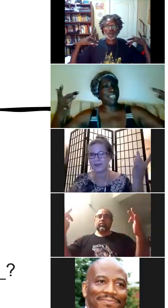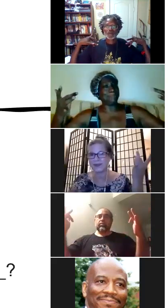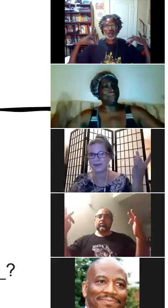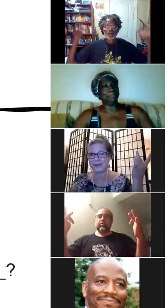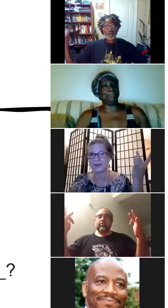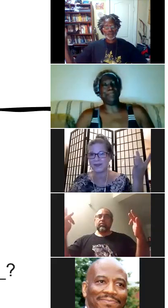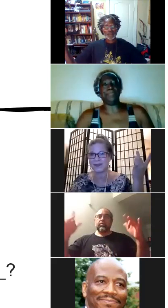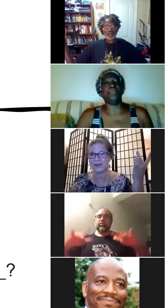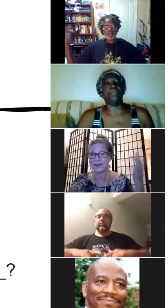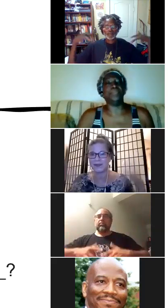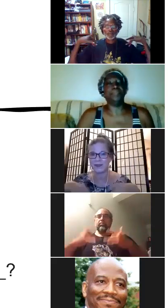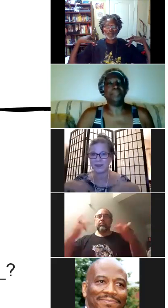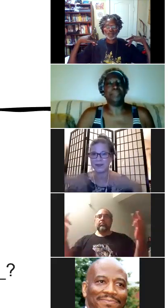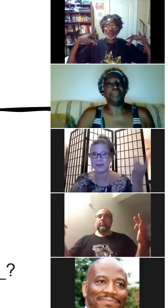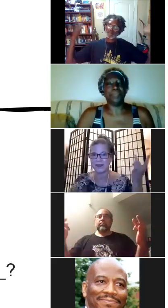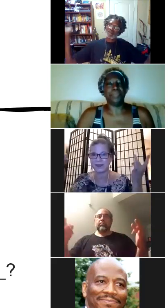What's up?